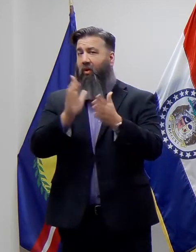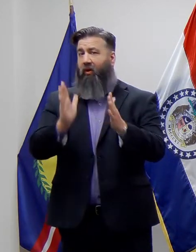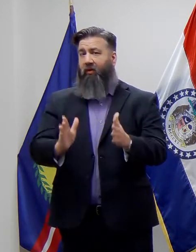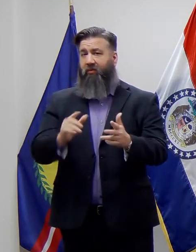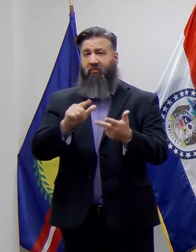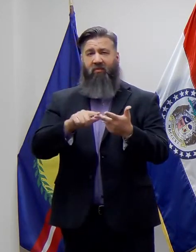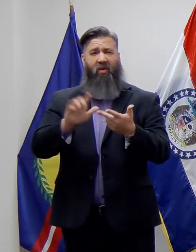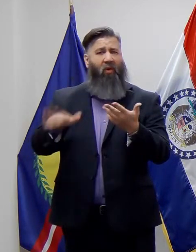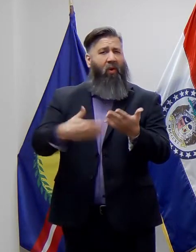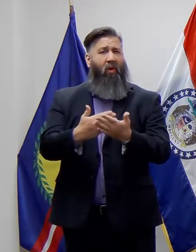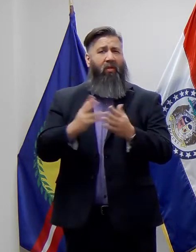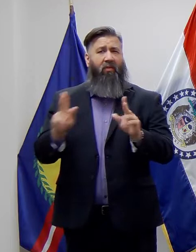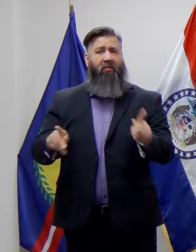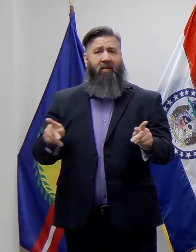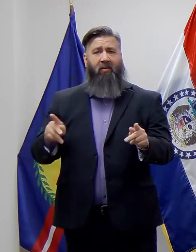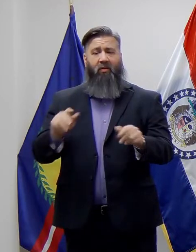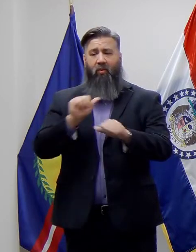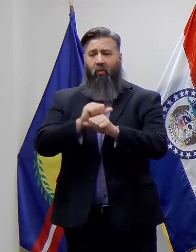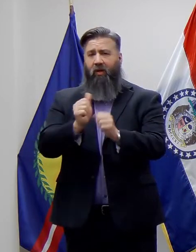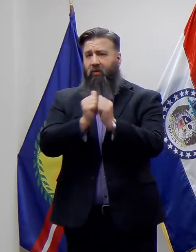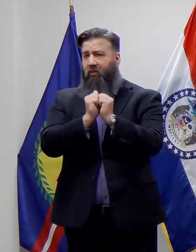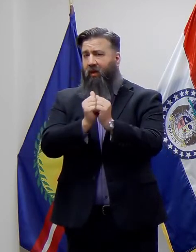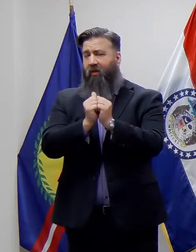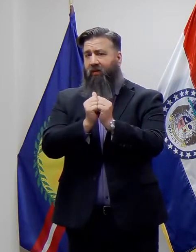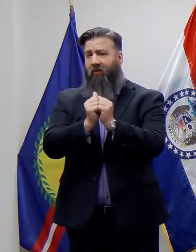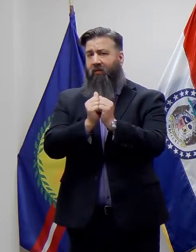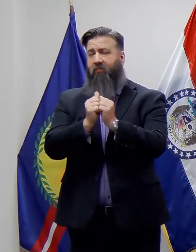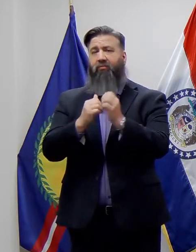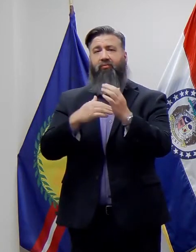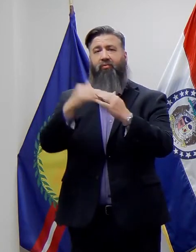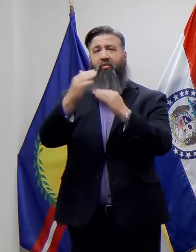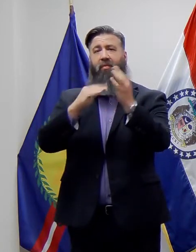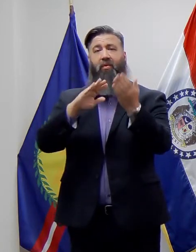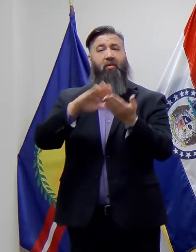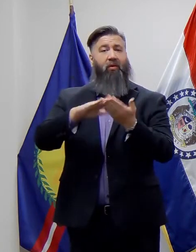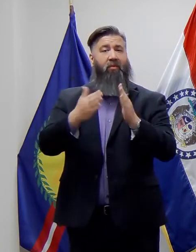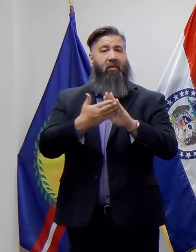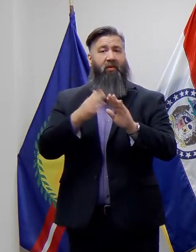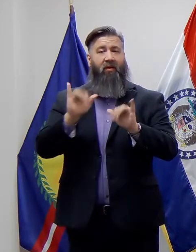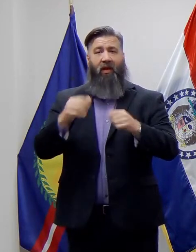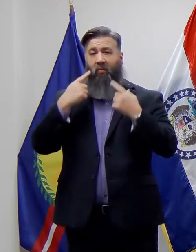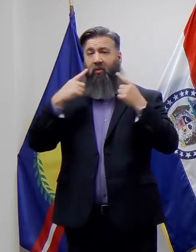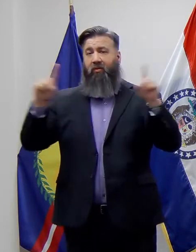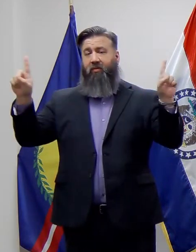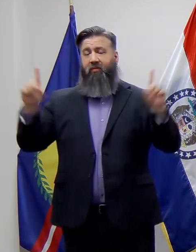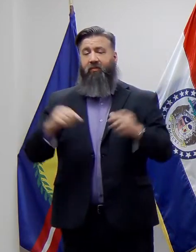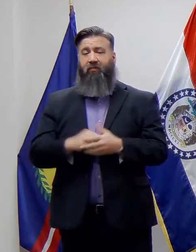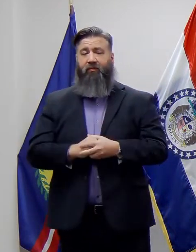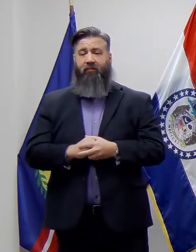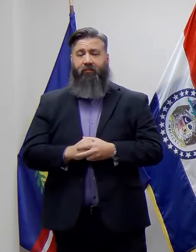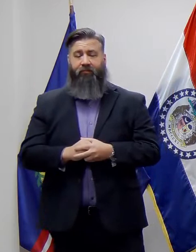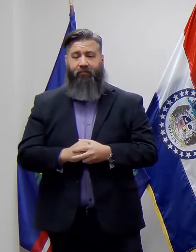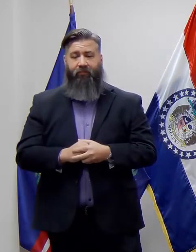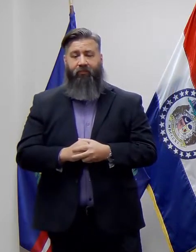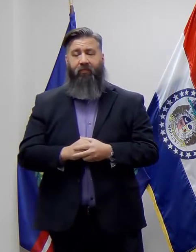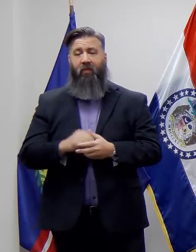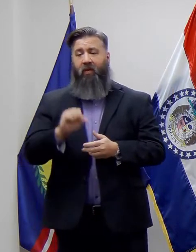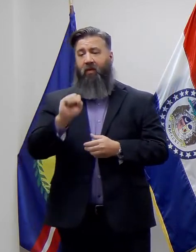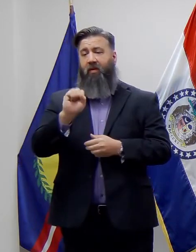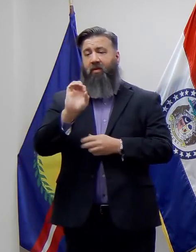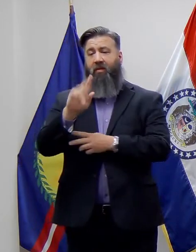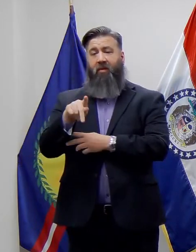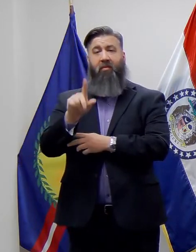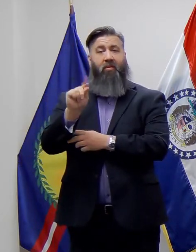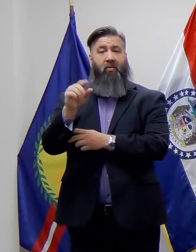our residents working together to build a community that works. In September of 2019, within